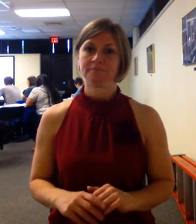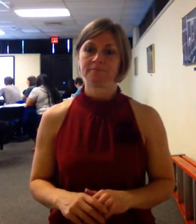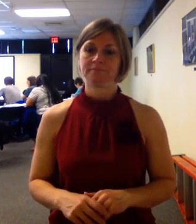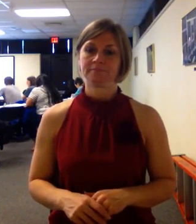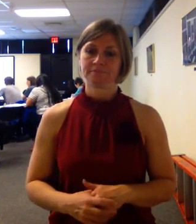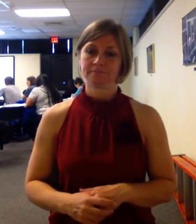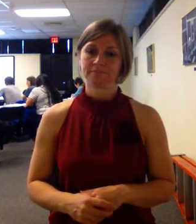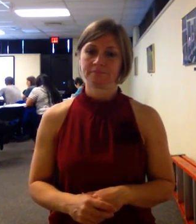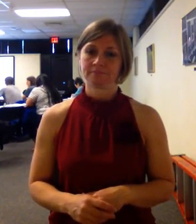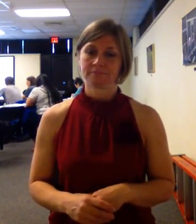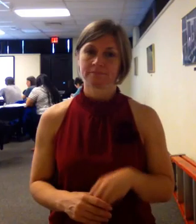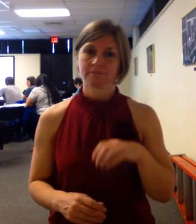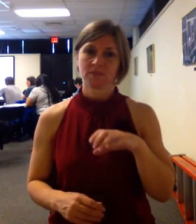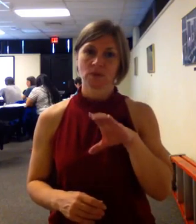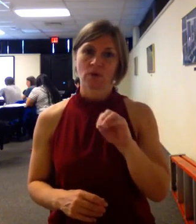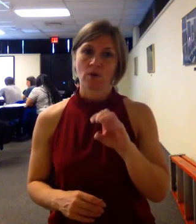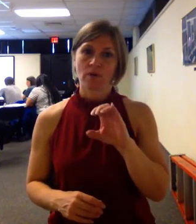So coefficient of variation.